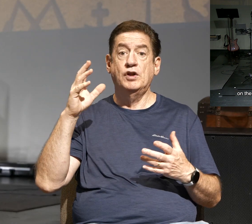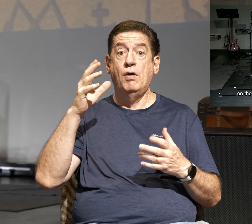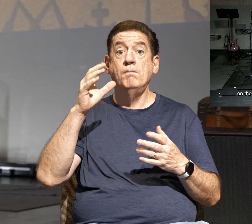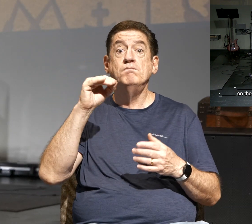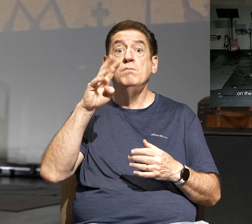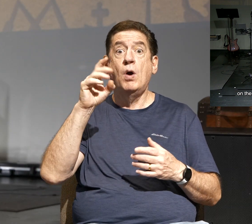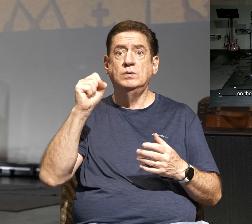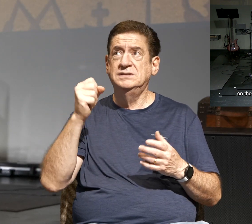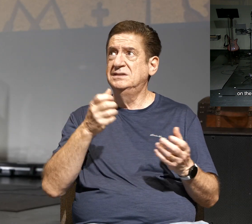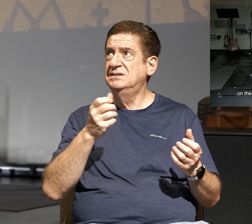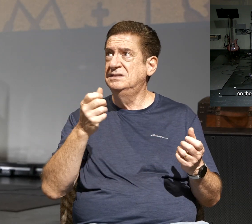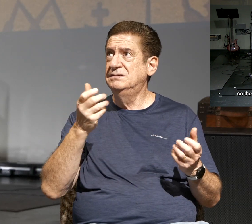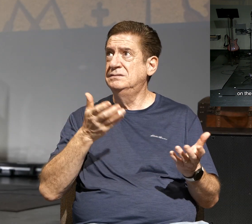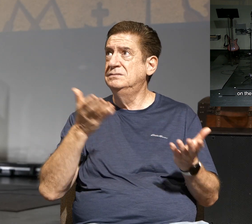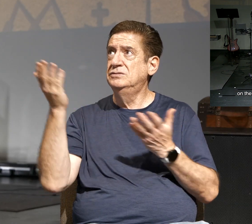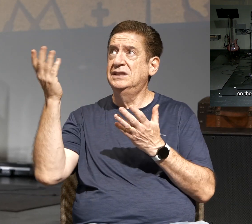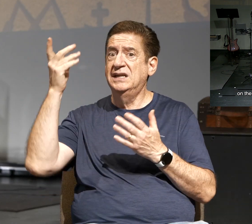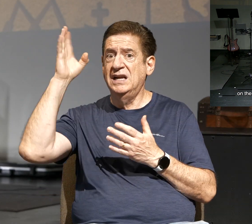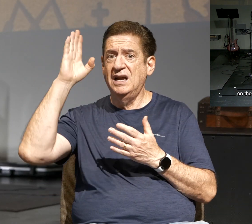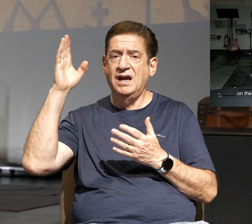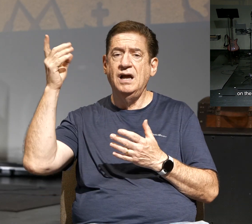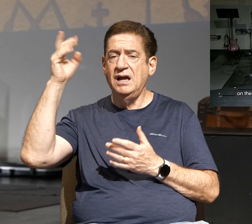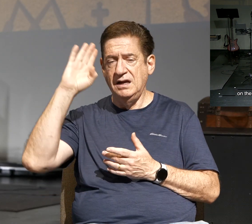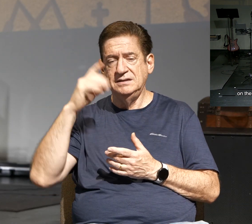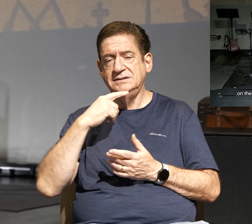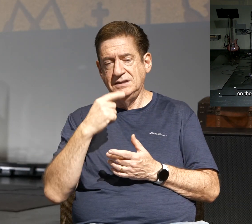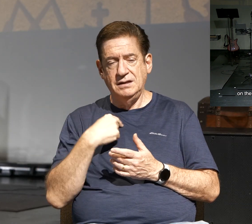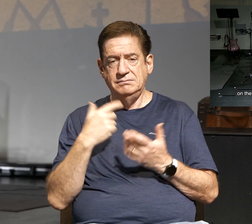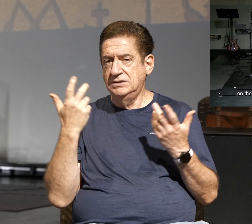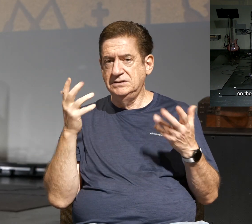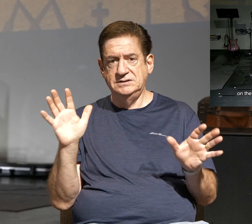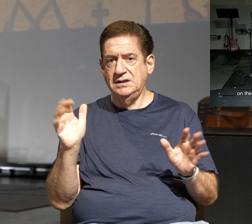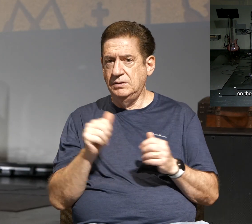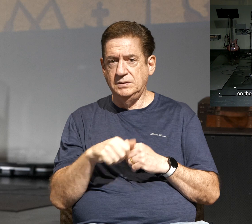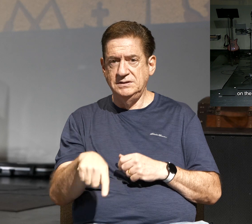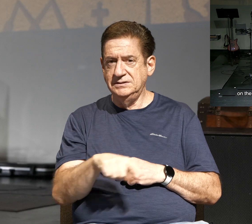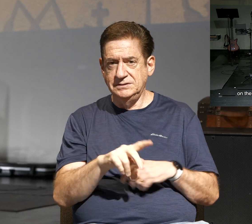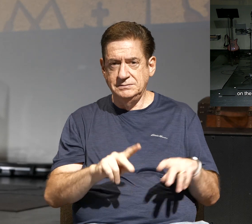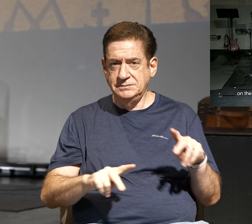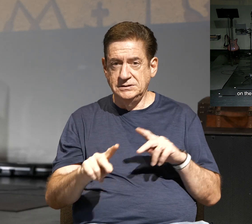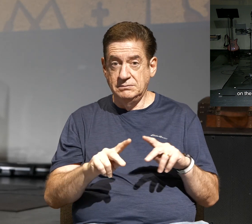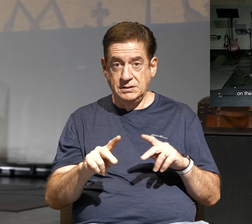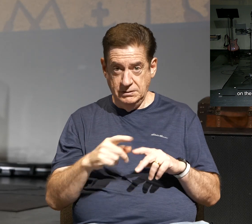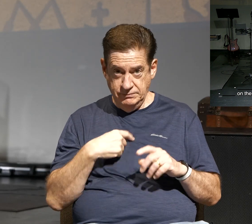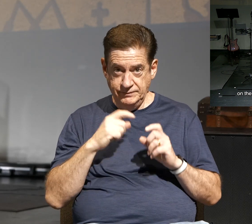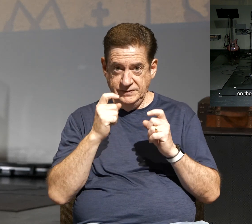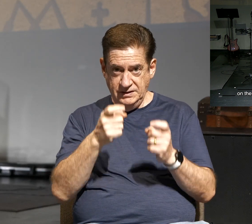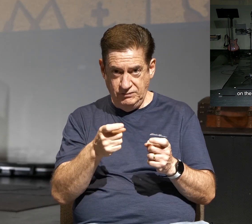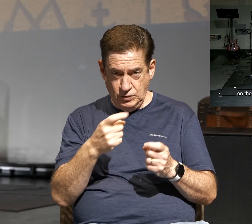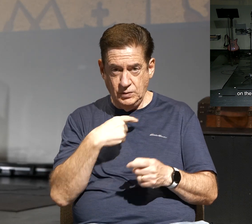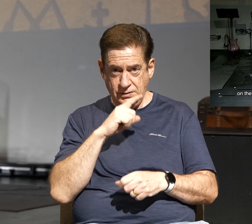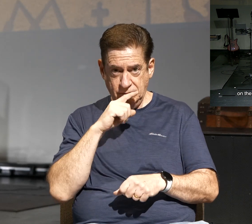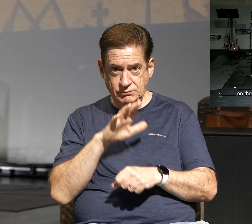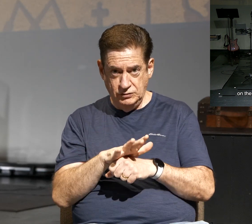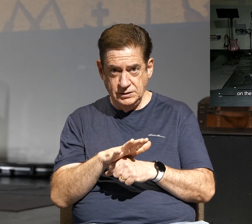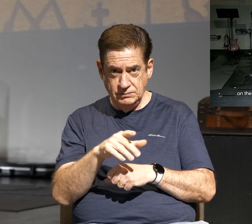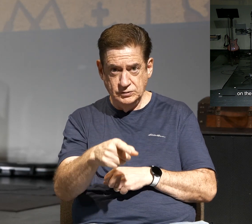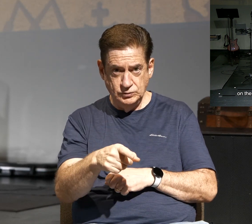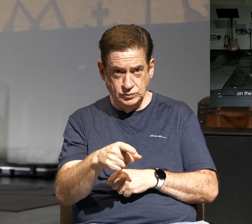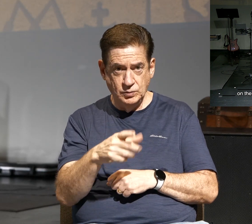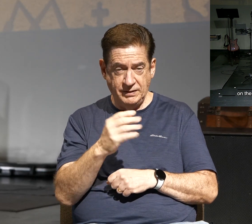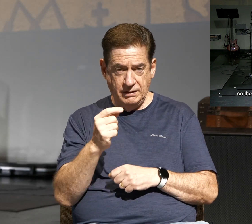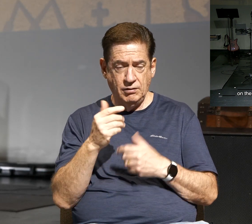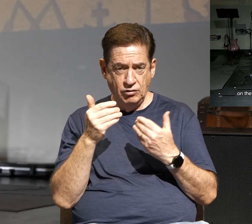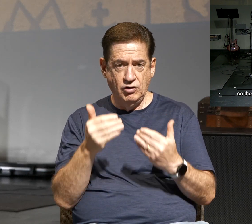Moses takes it to God, and God says, okay, I'm pretty much done with the people, and I'm going to give you what I promised you. I'm